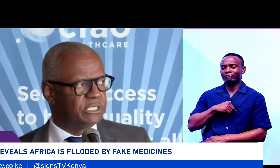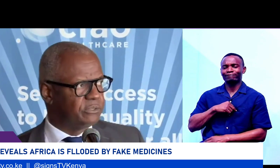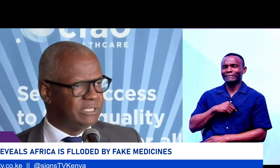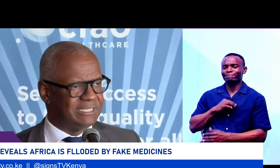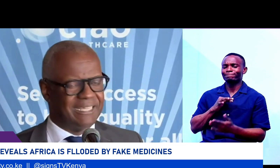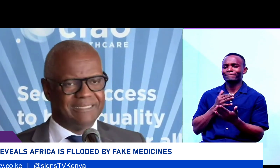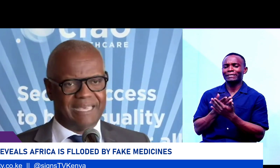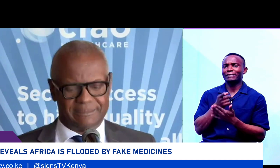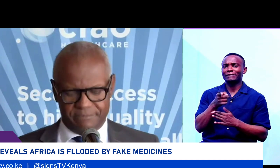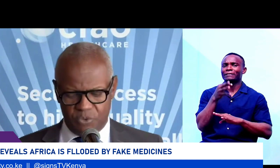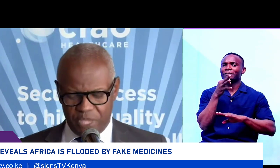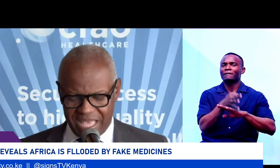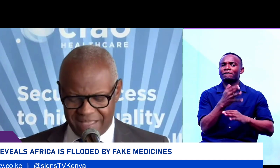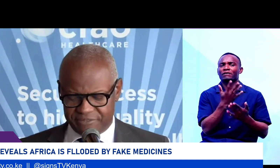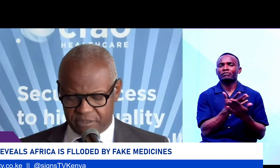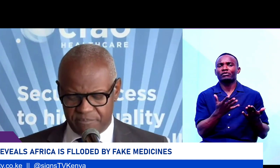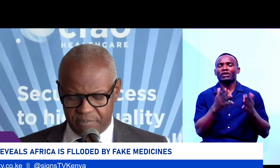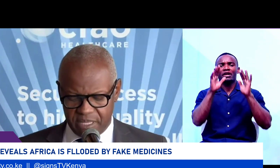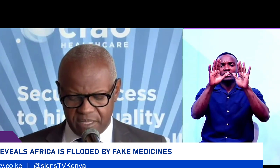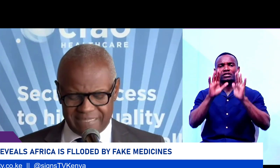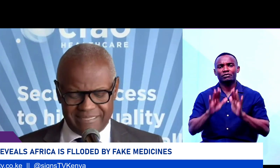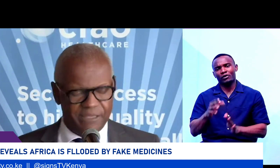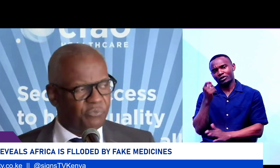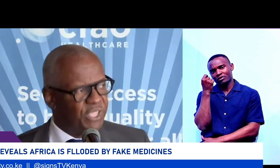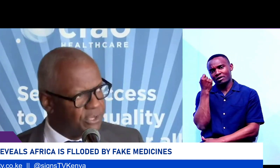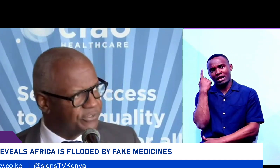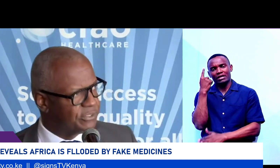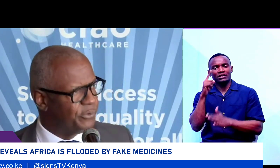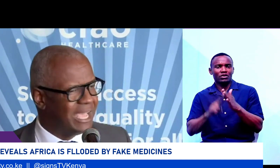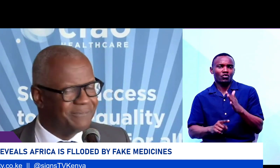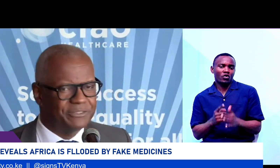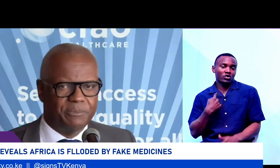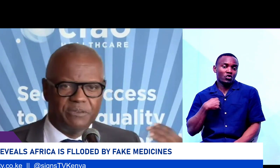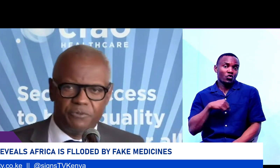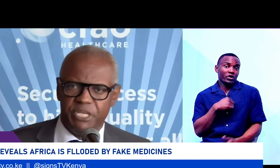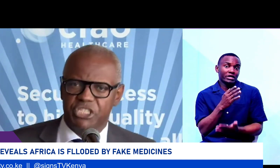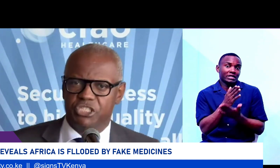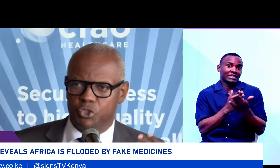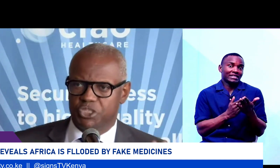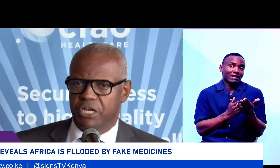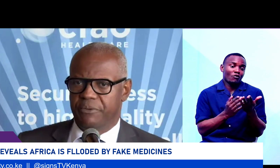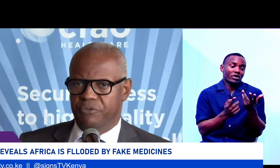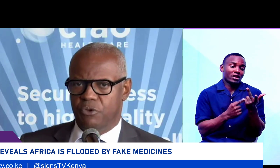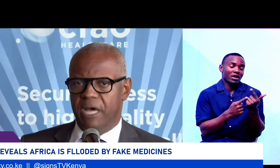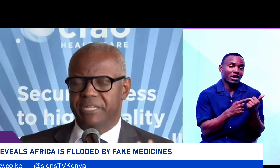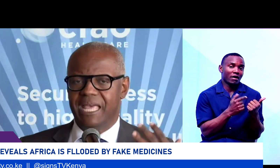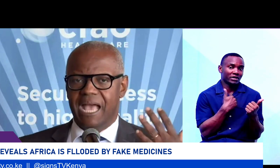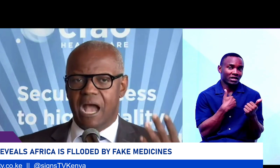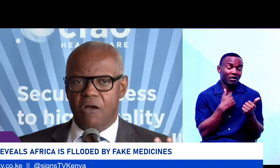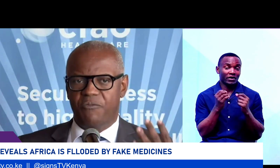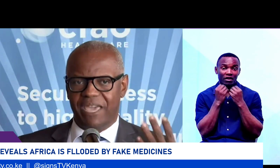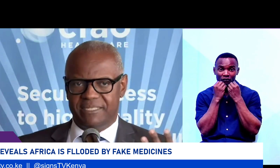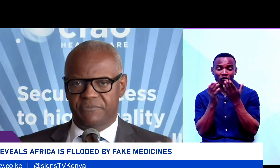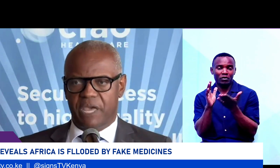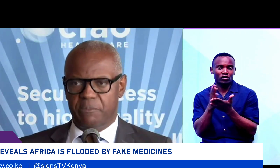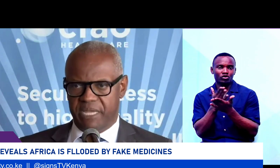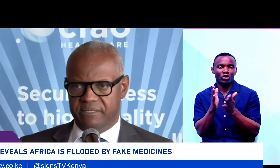to understand that we have some, let's say, figures, we have some information to share with you about how 5C5 medicine